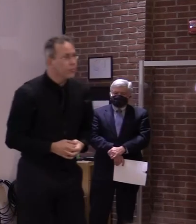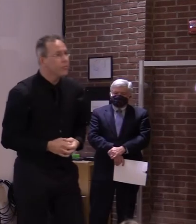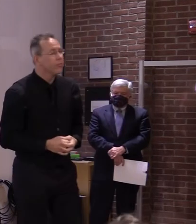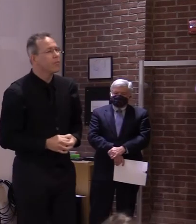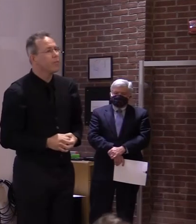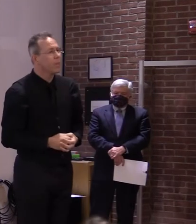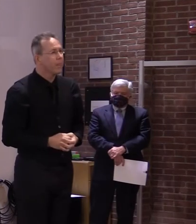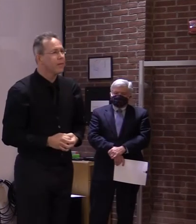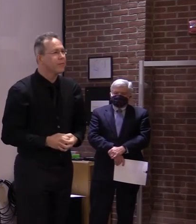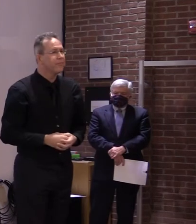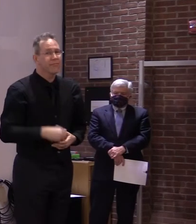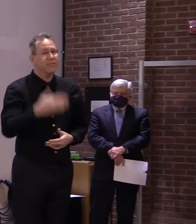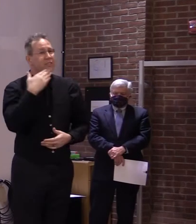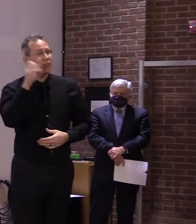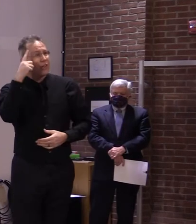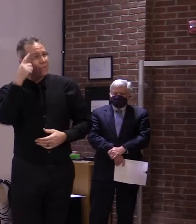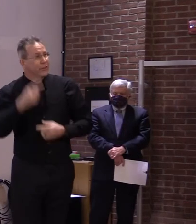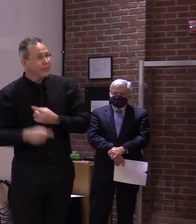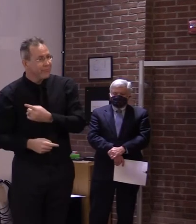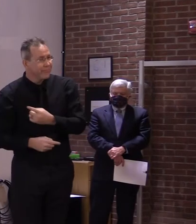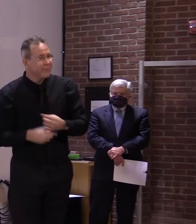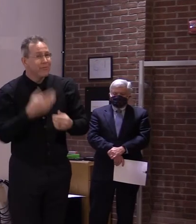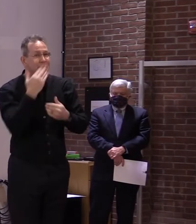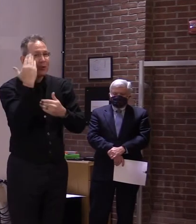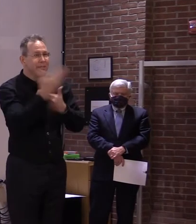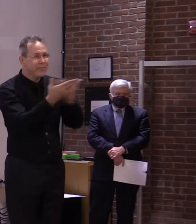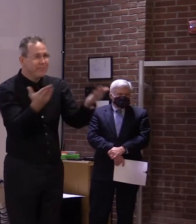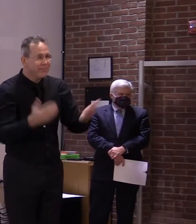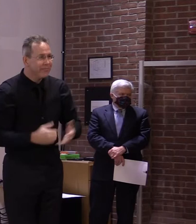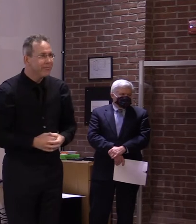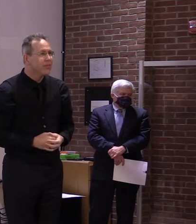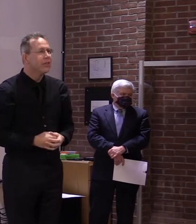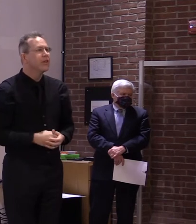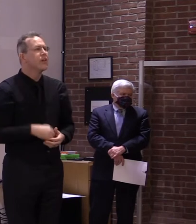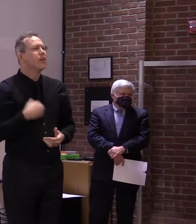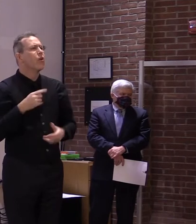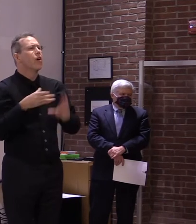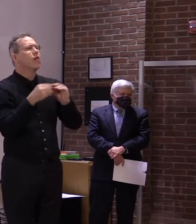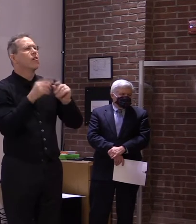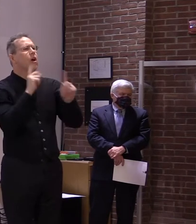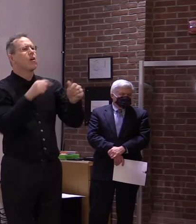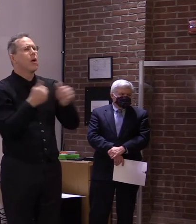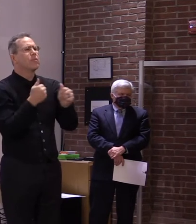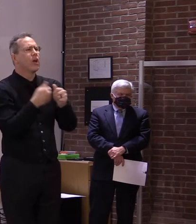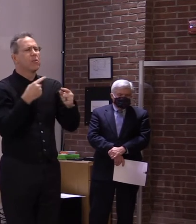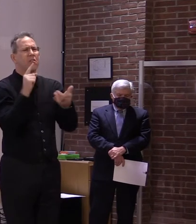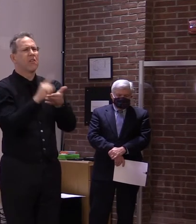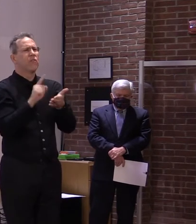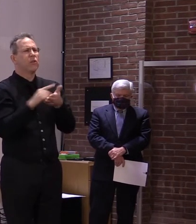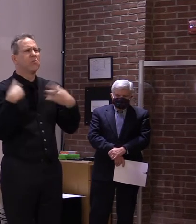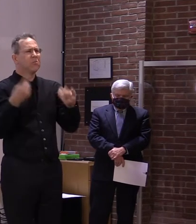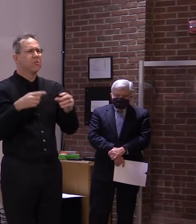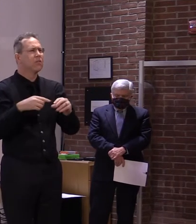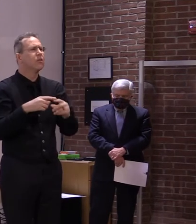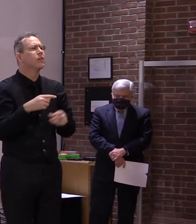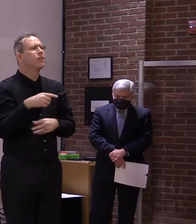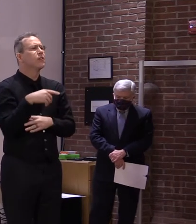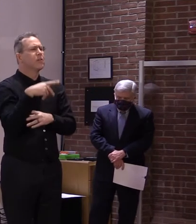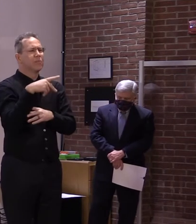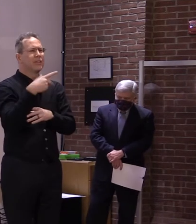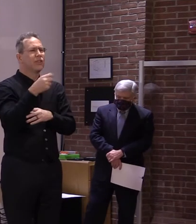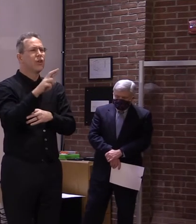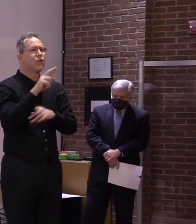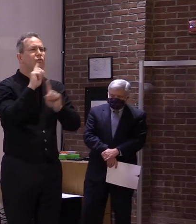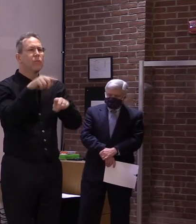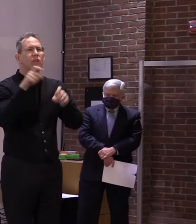thank you governor good morning i'll begin my report with an update on the weekly pcr surveillance testing in schools we